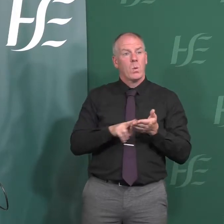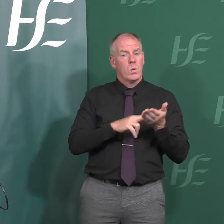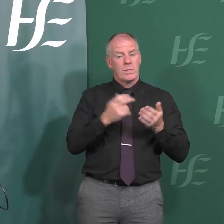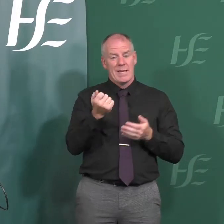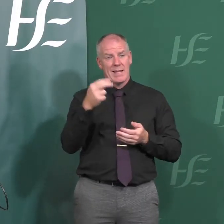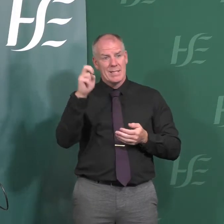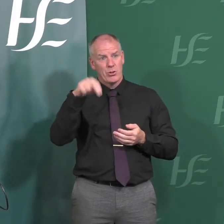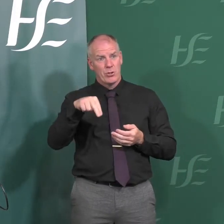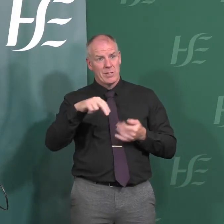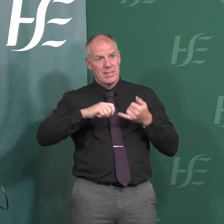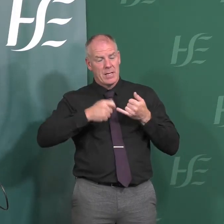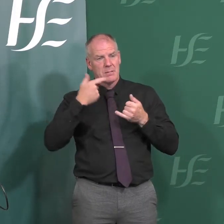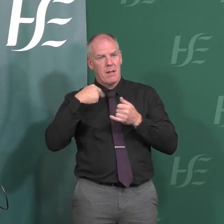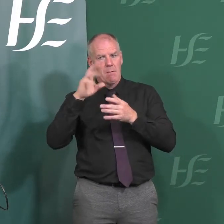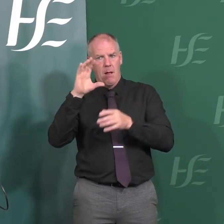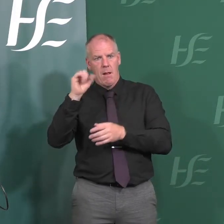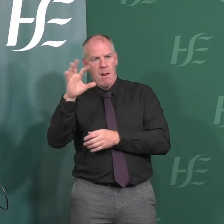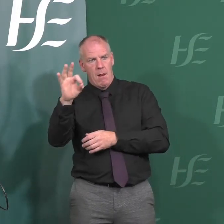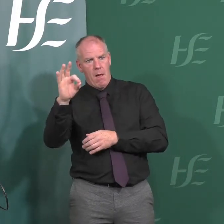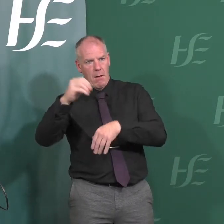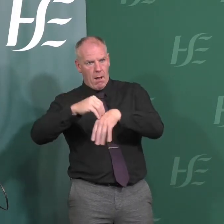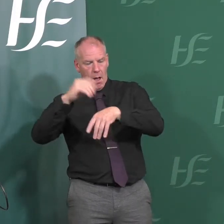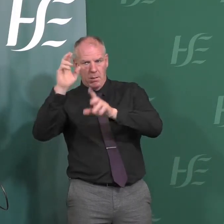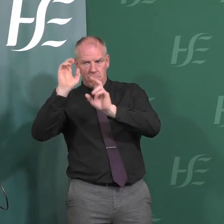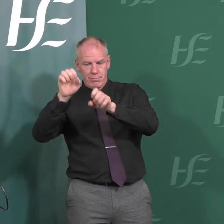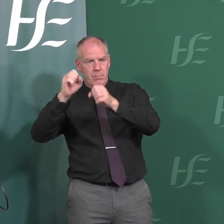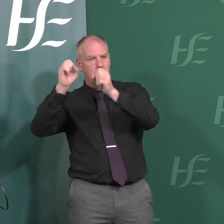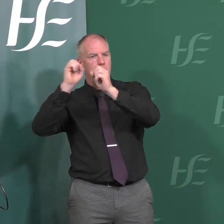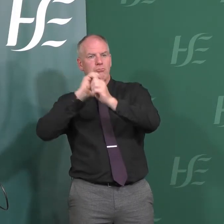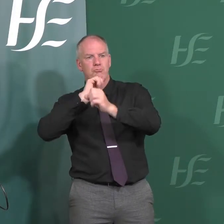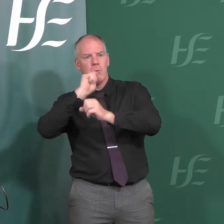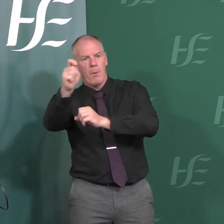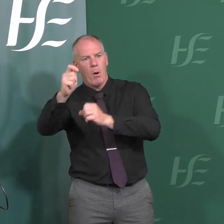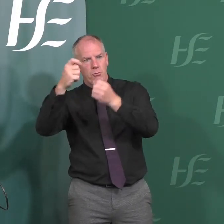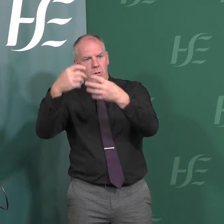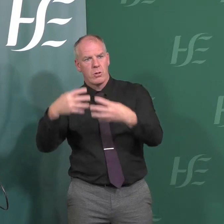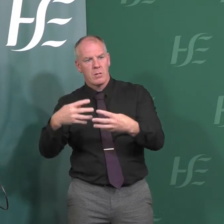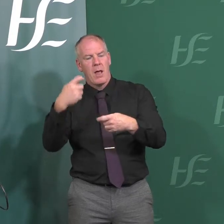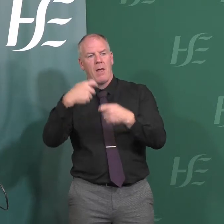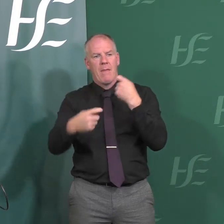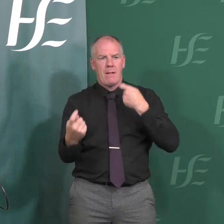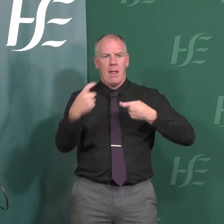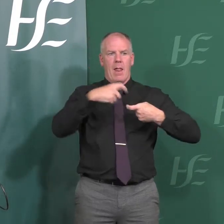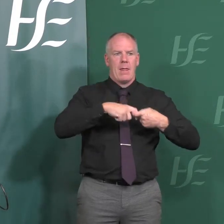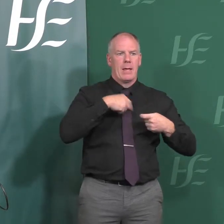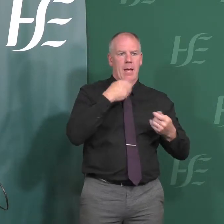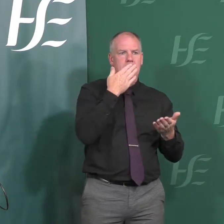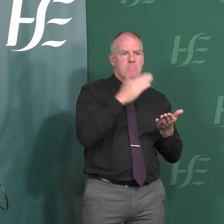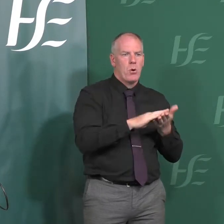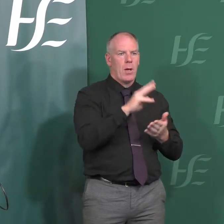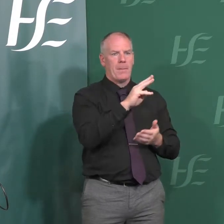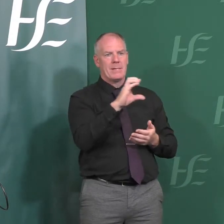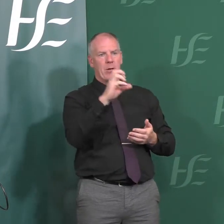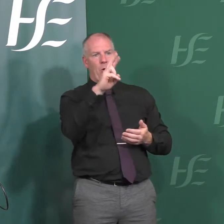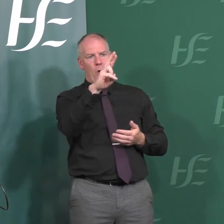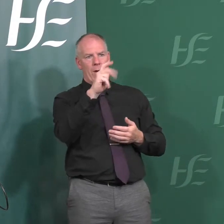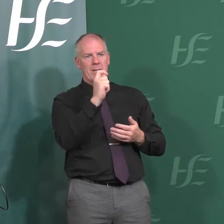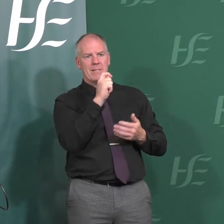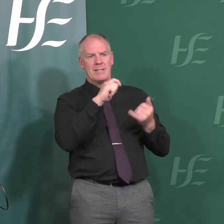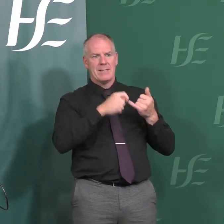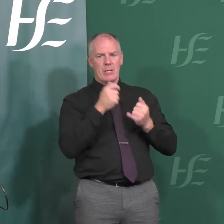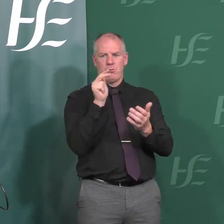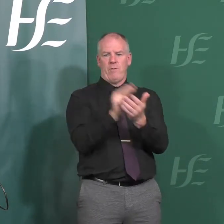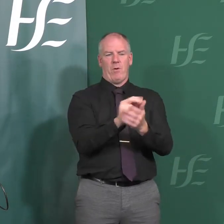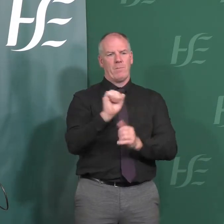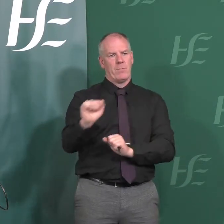antigen test will be able to log on, report this result, and we'll get a link then to be able to book their PCR test to confirm the